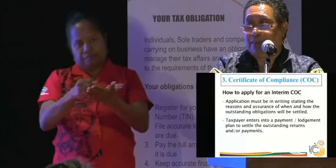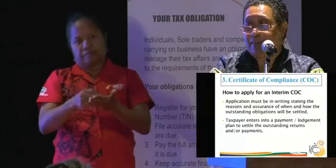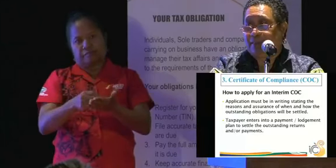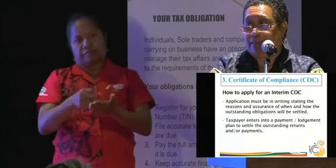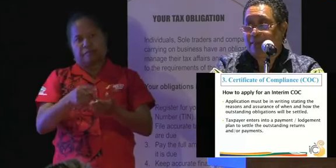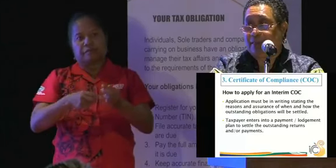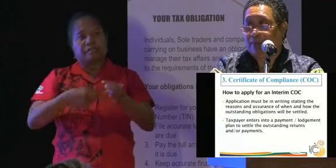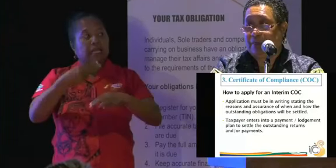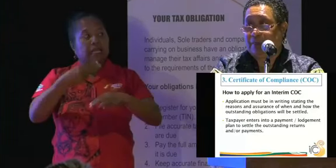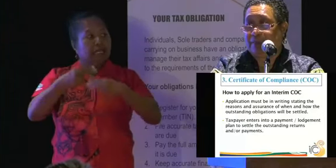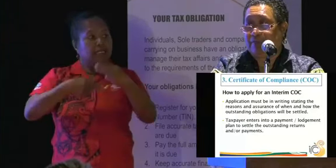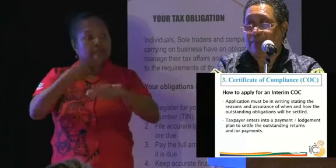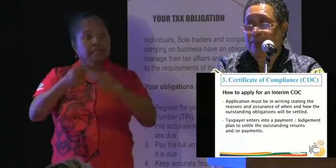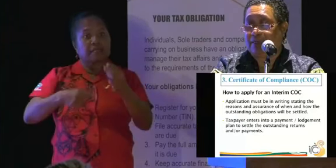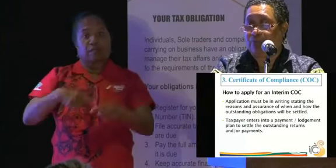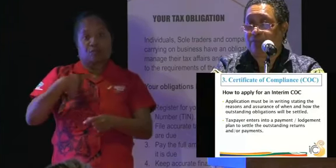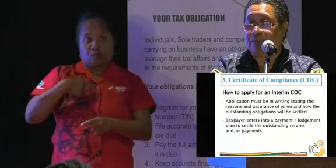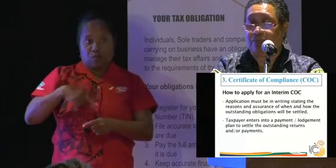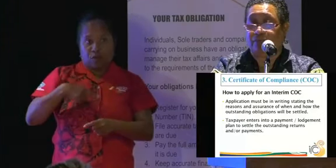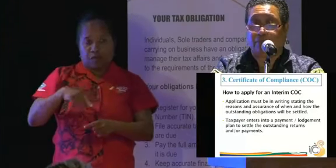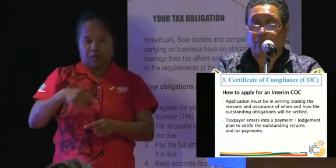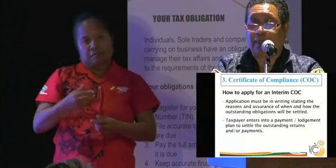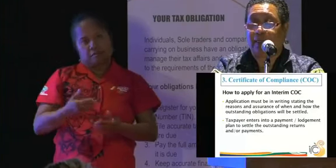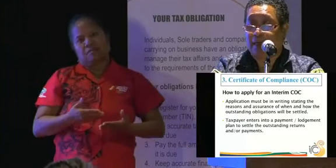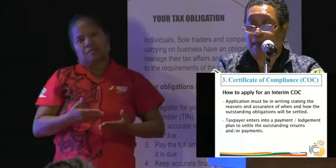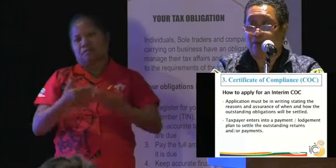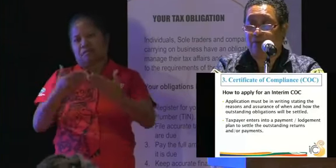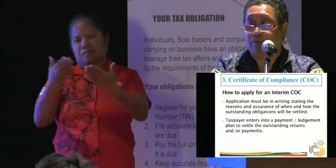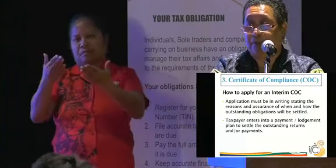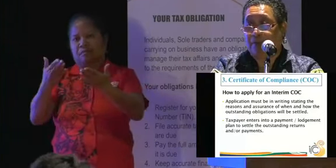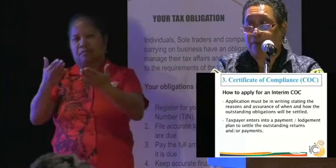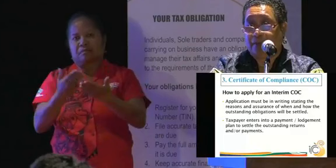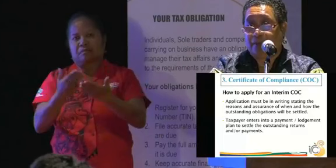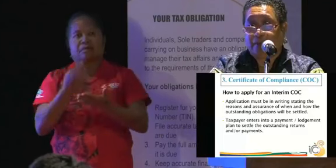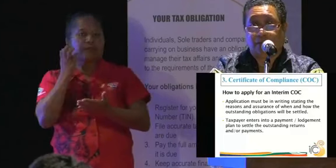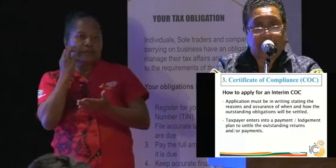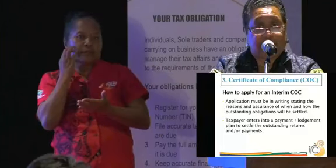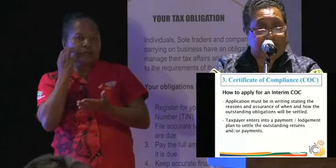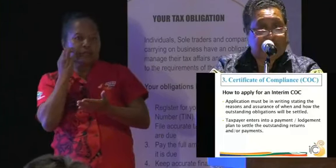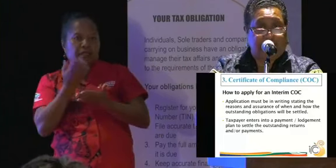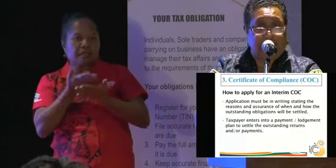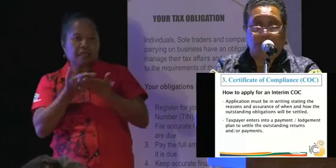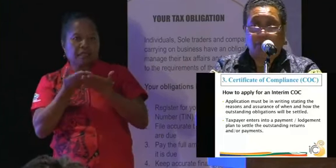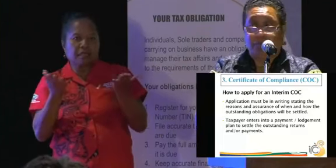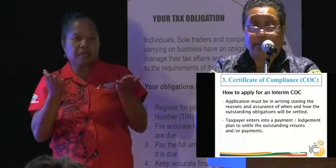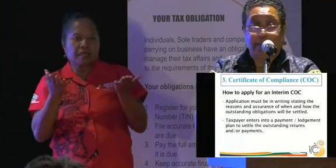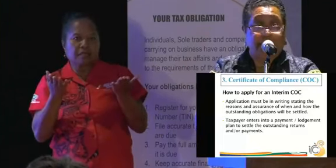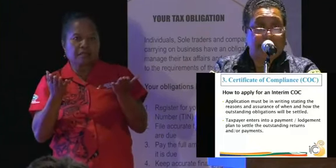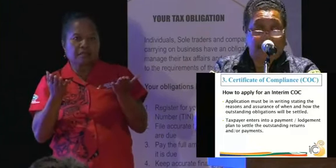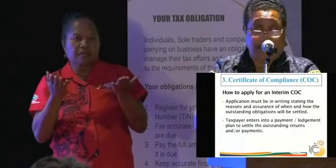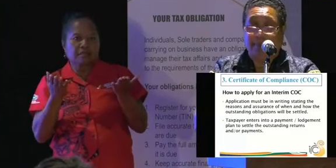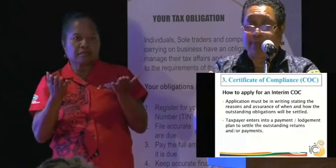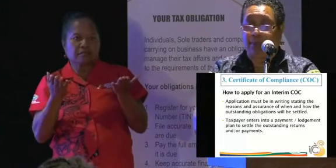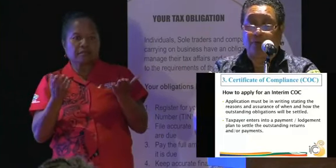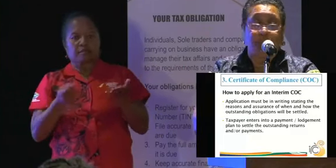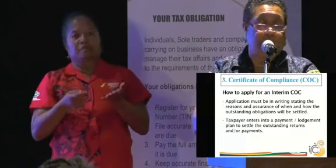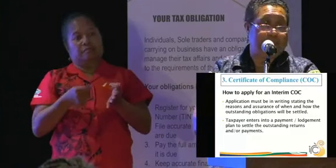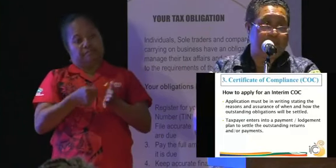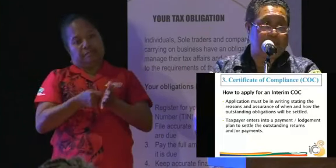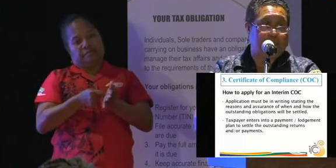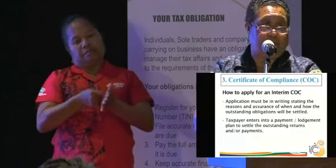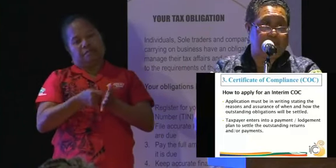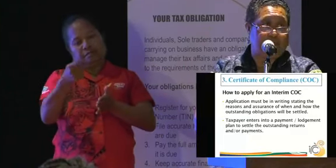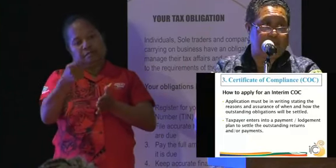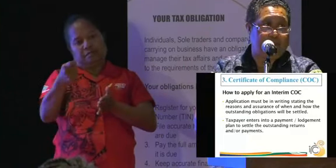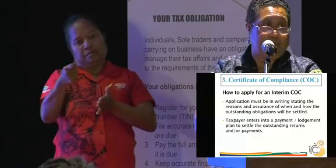the reasons, and you must give us an assurance of when and how those outstanding lodgements and payments are going to